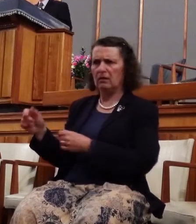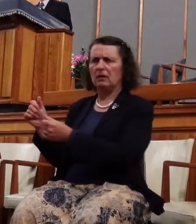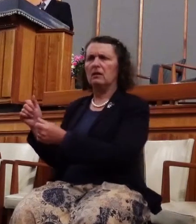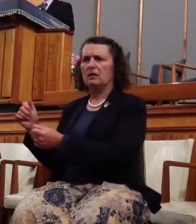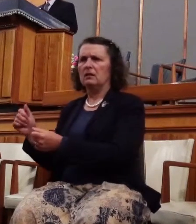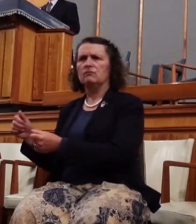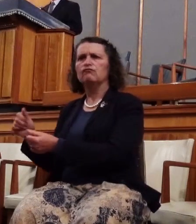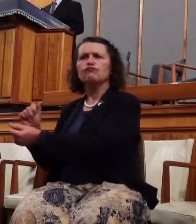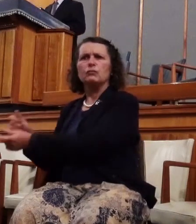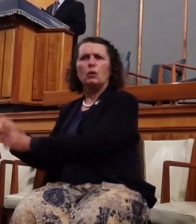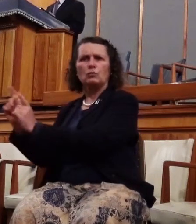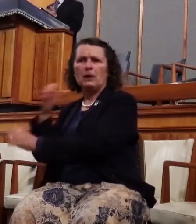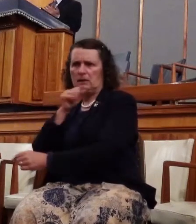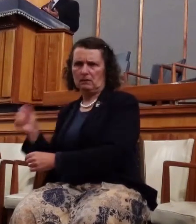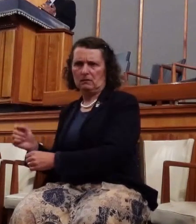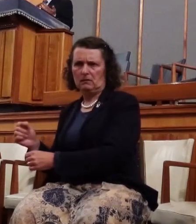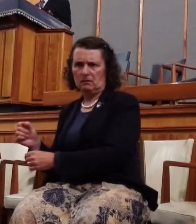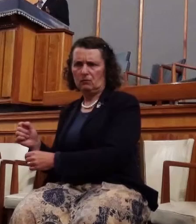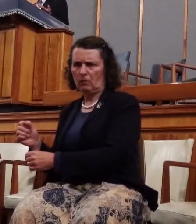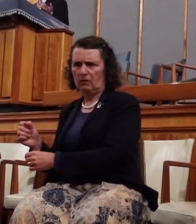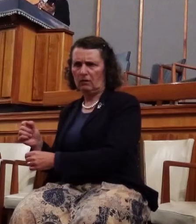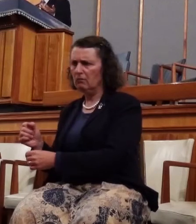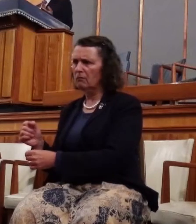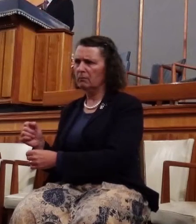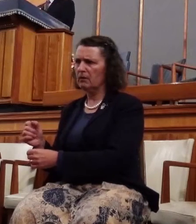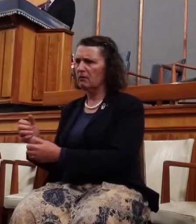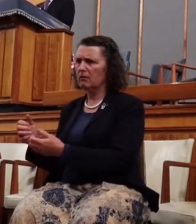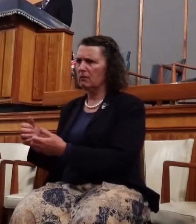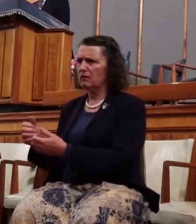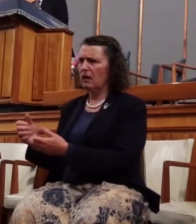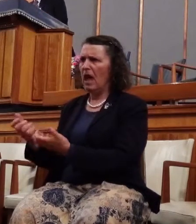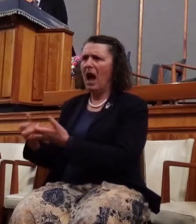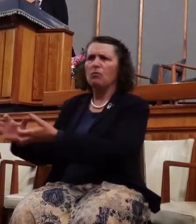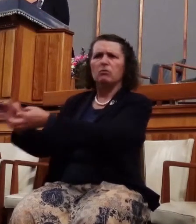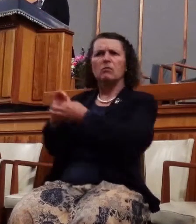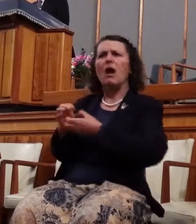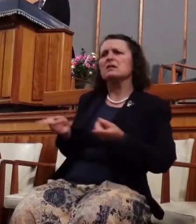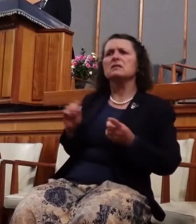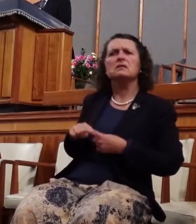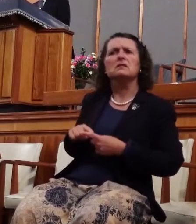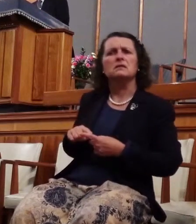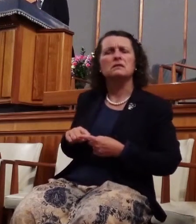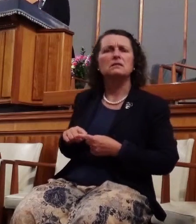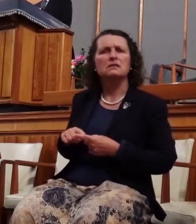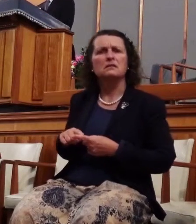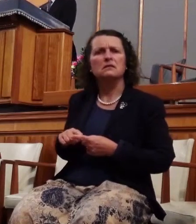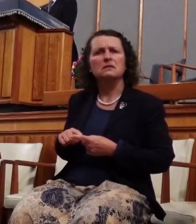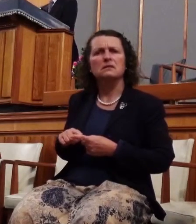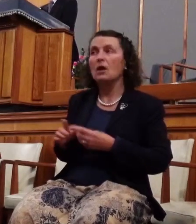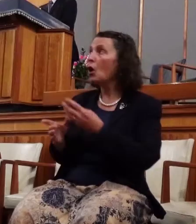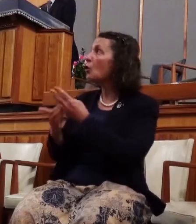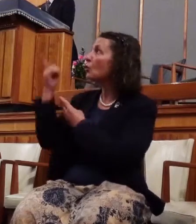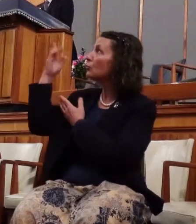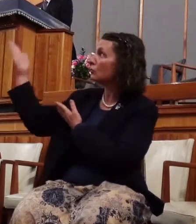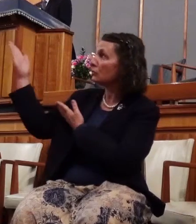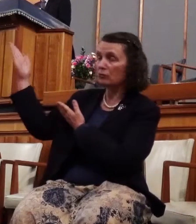we learn from this? And I'm sure, again, you don't need me to remind you that the God, our God, the God of the Bible, and